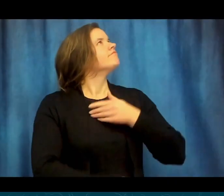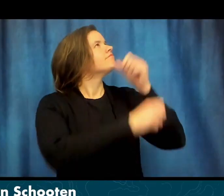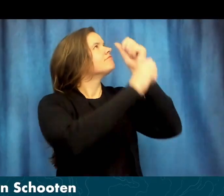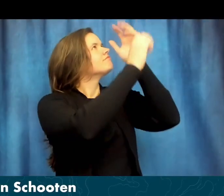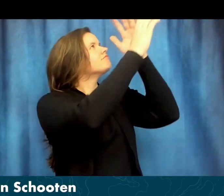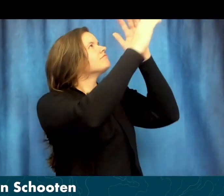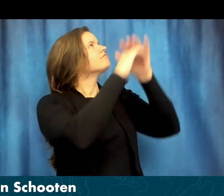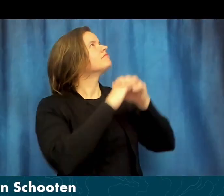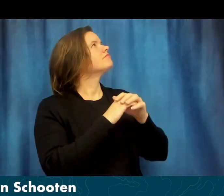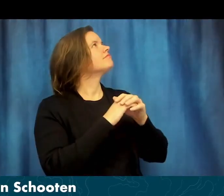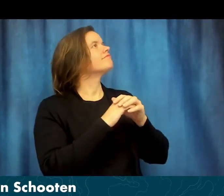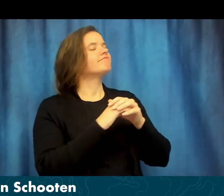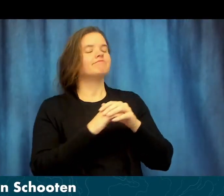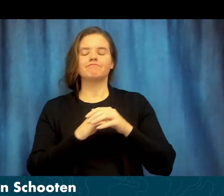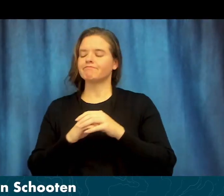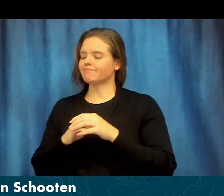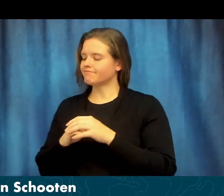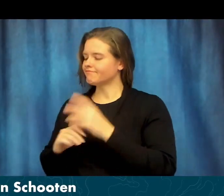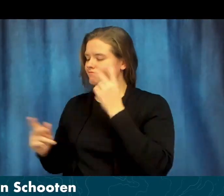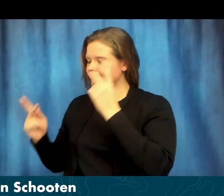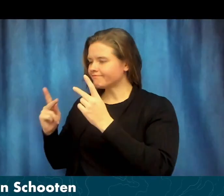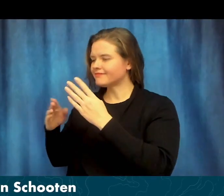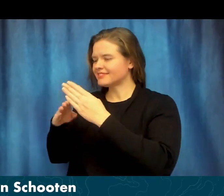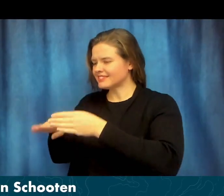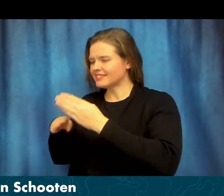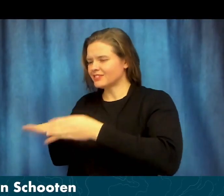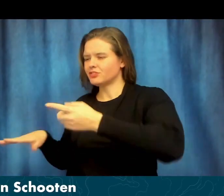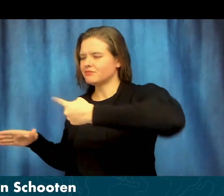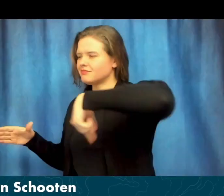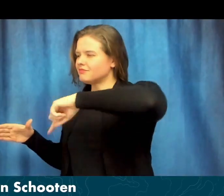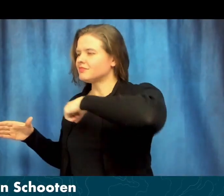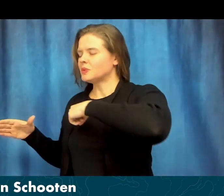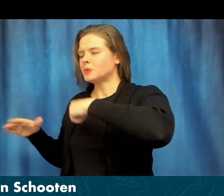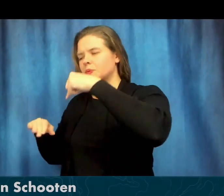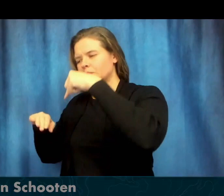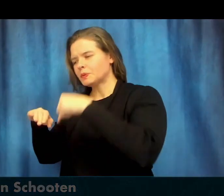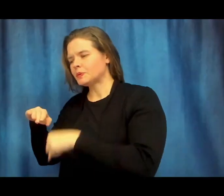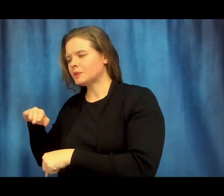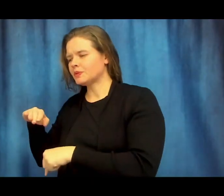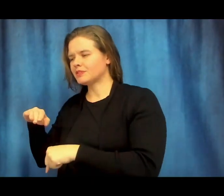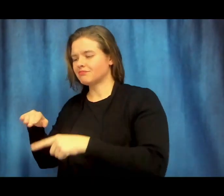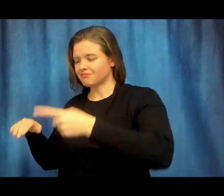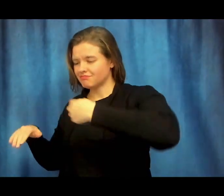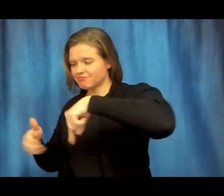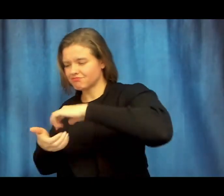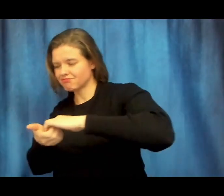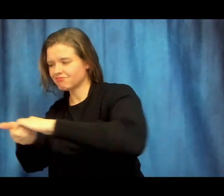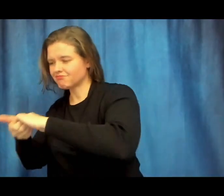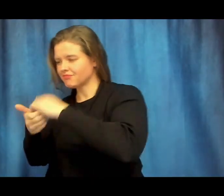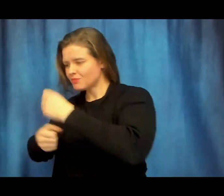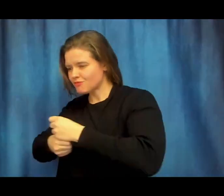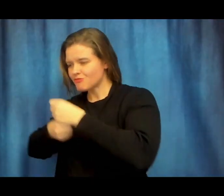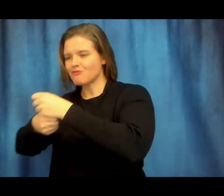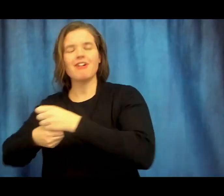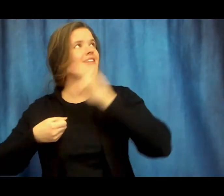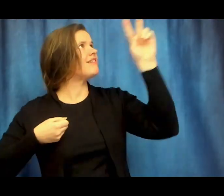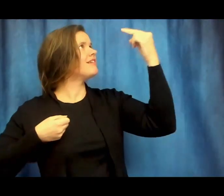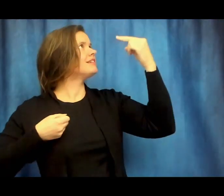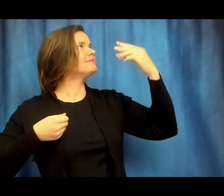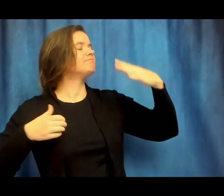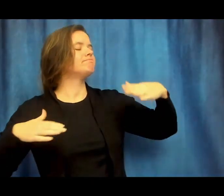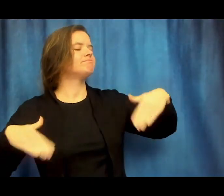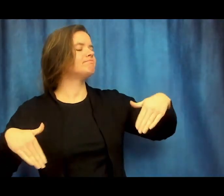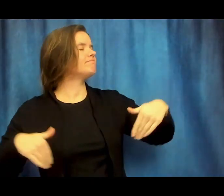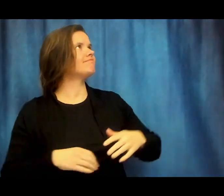Our Father, we cannot deny that our divisions run deep, and we are not yet the unified bride that you